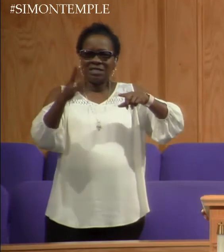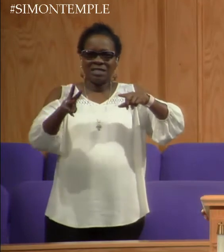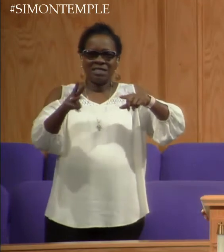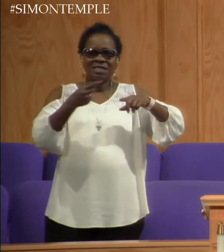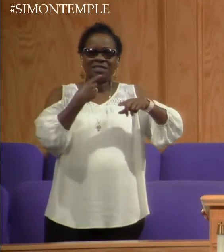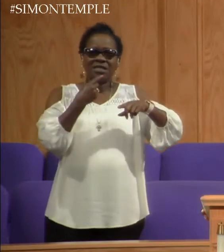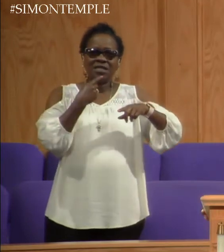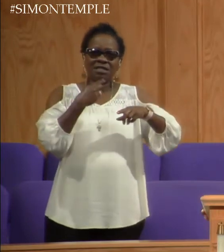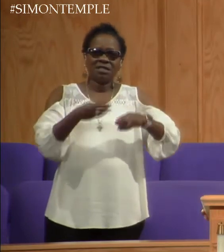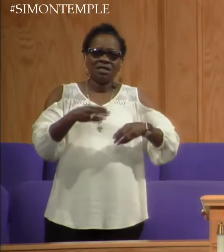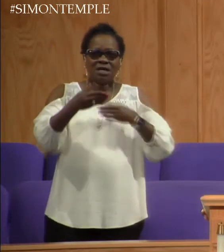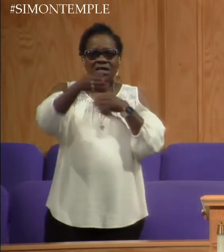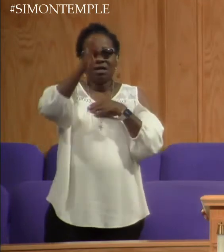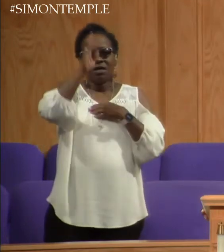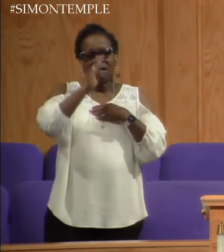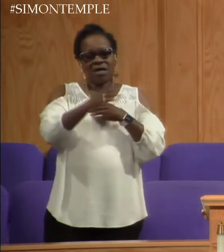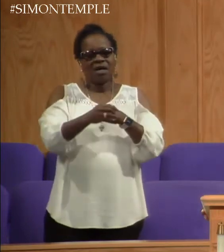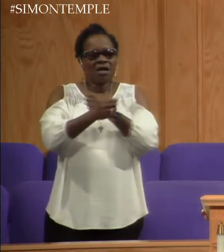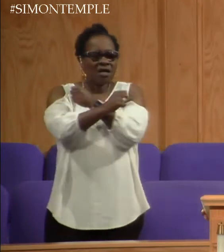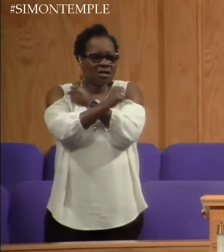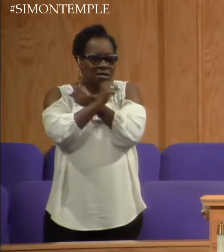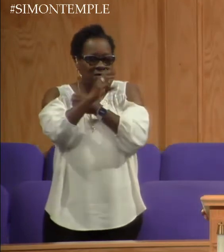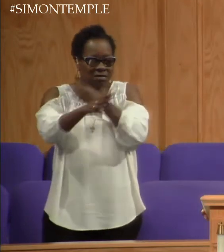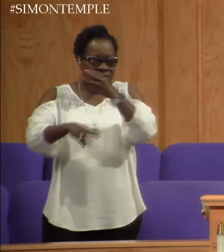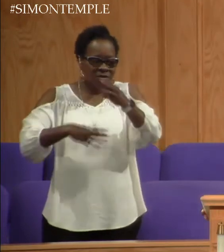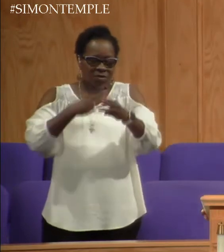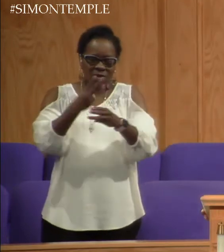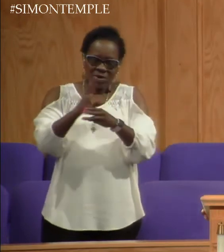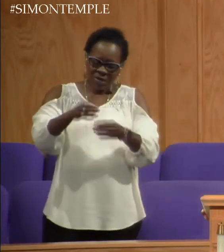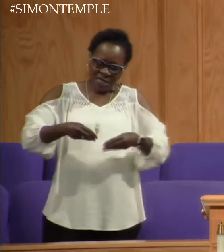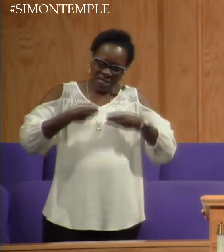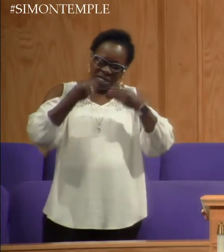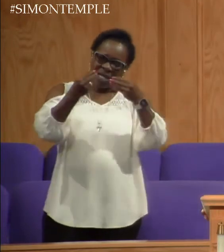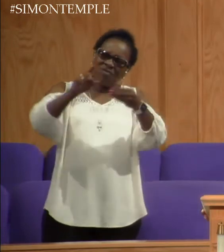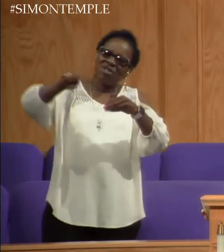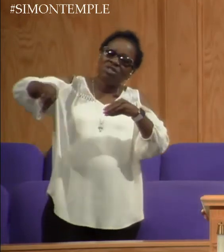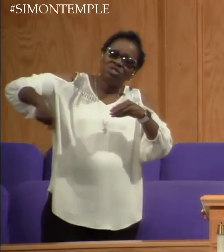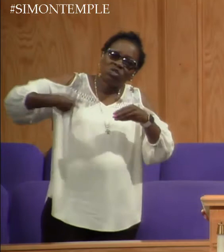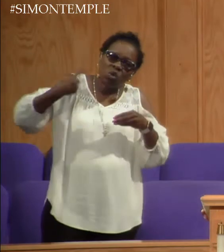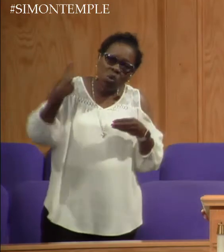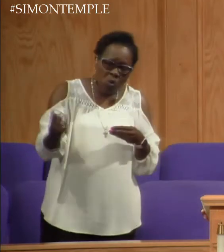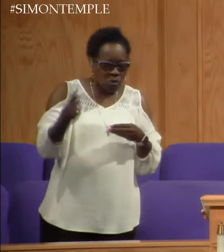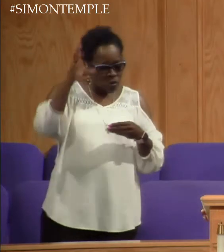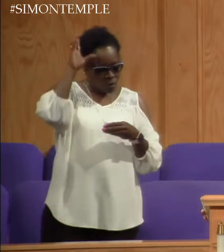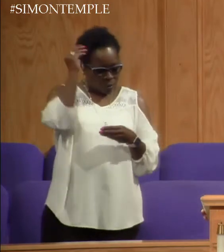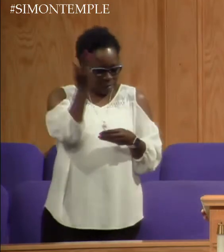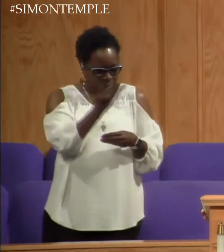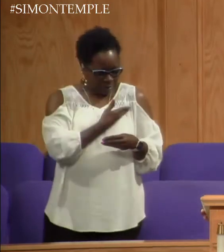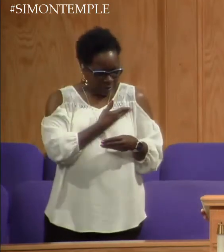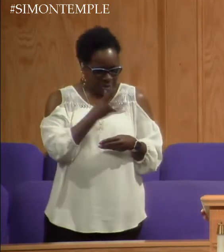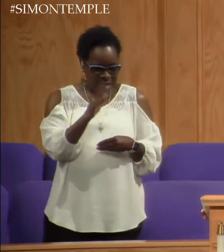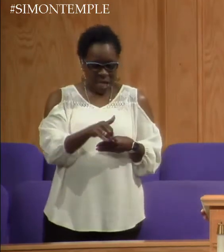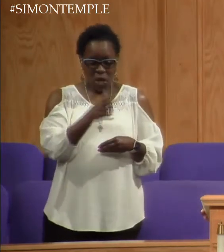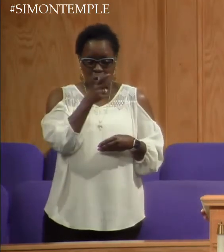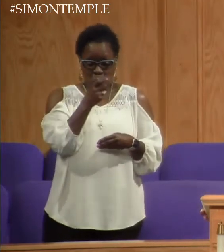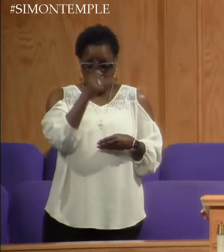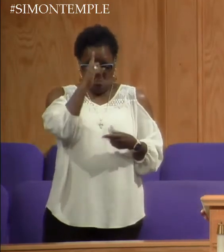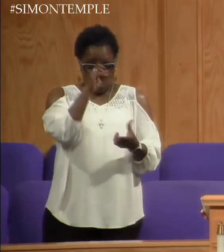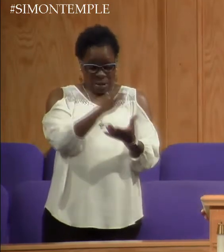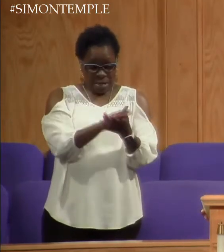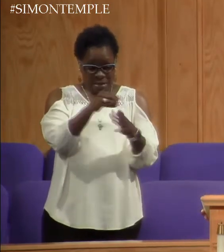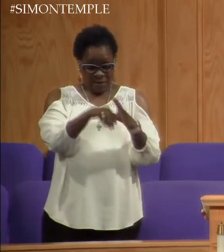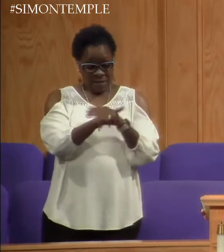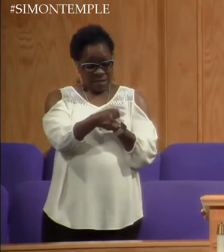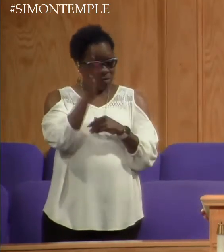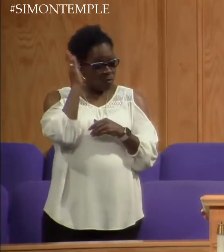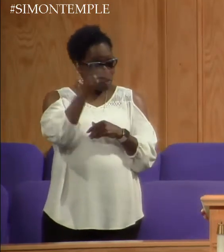gave his only, one and only son, that whoever believes in him shall not perish, but have everlasting life. Yes. Paul